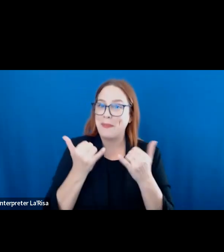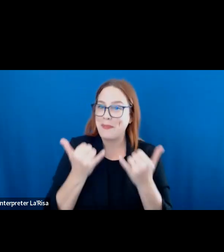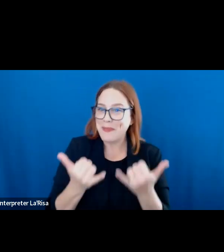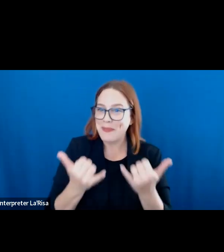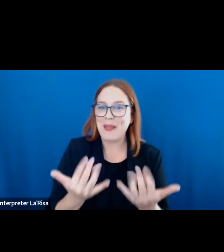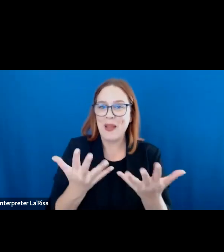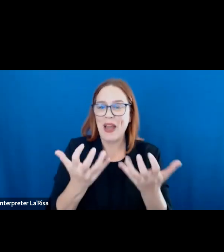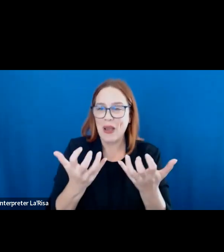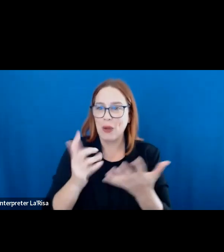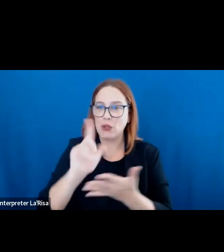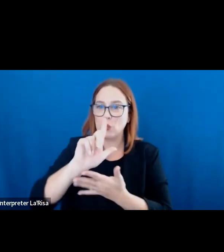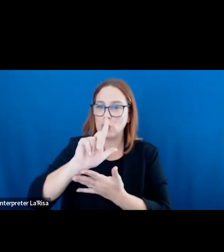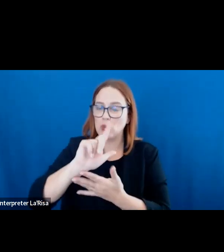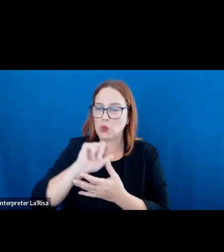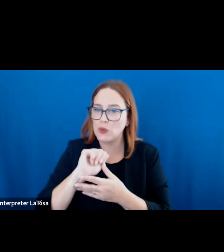so that